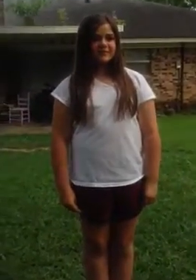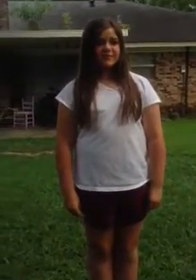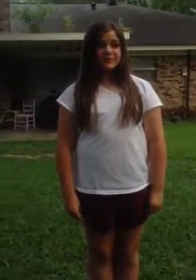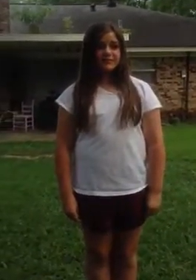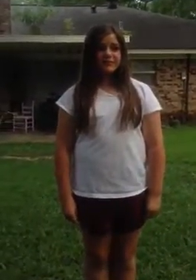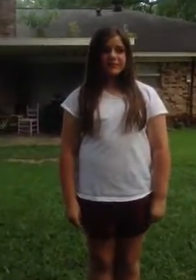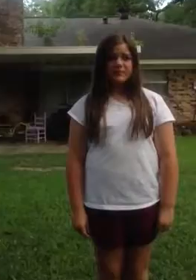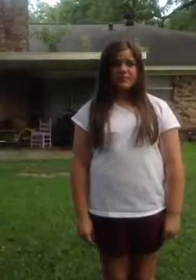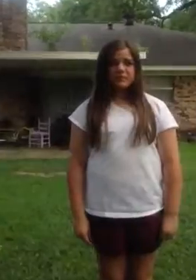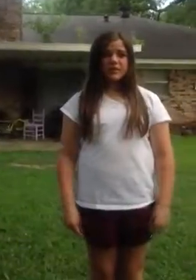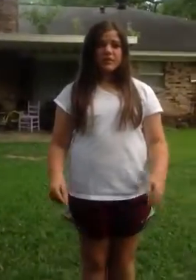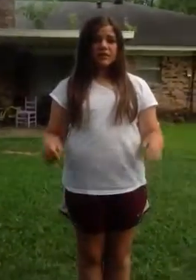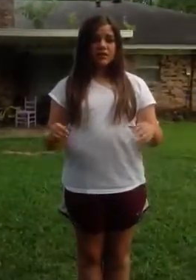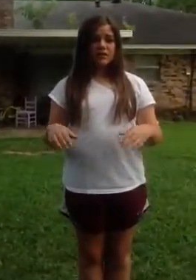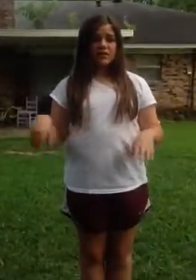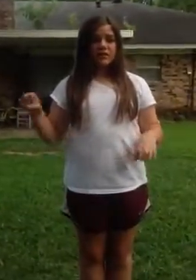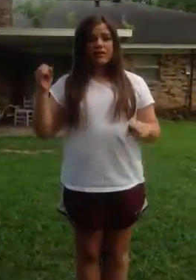Sing like never before my